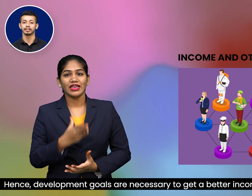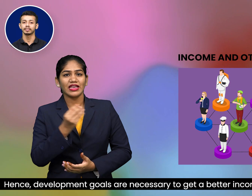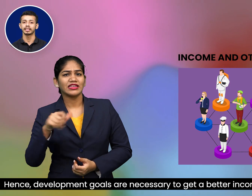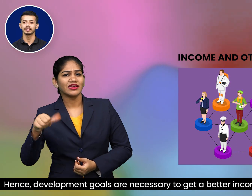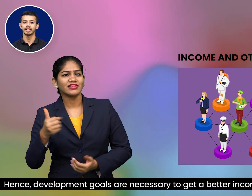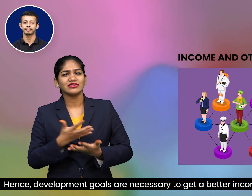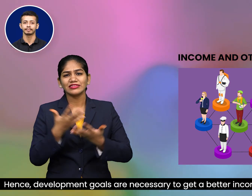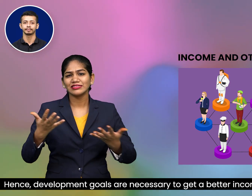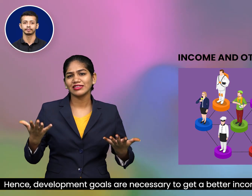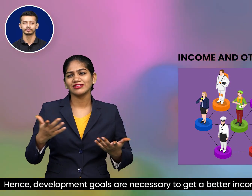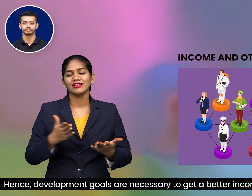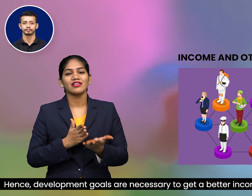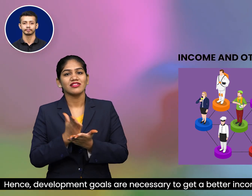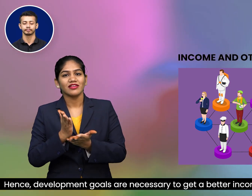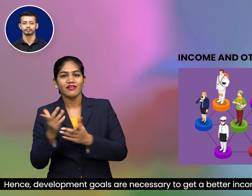and other things in life.